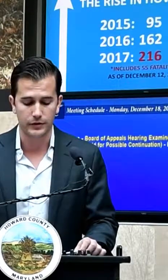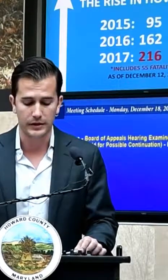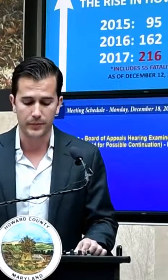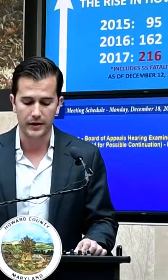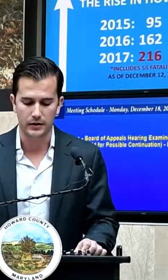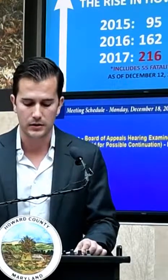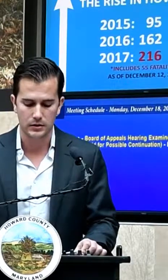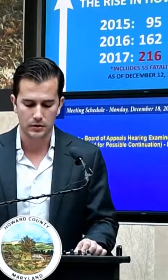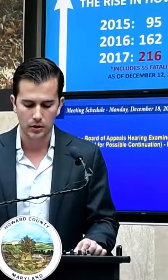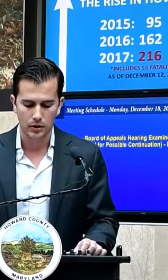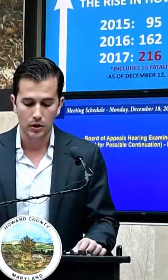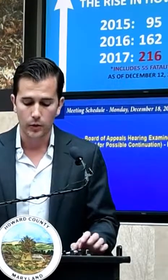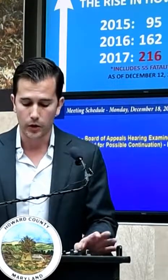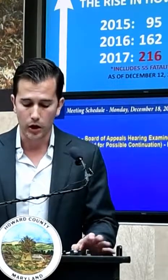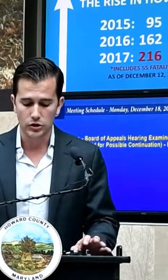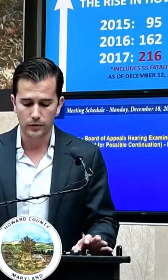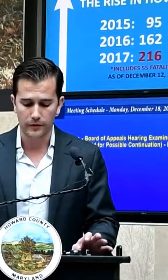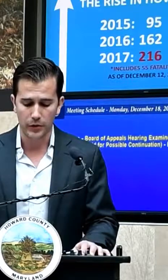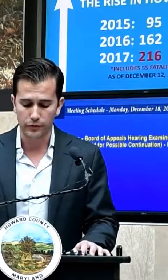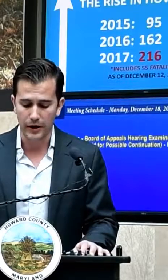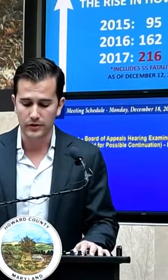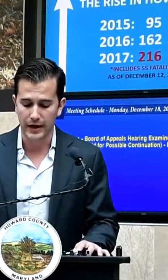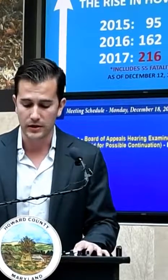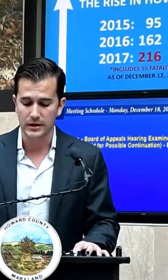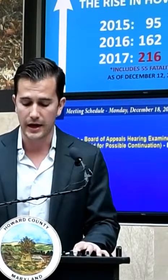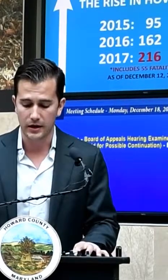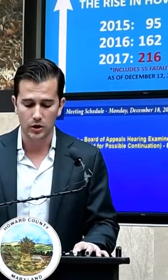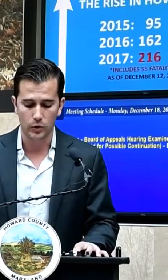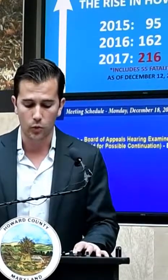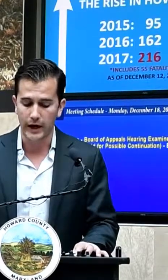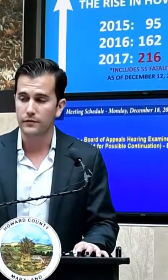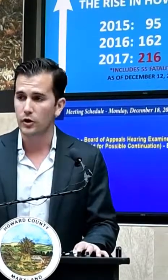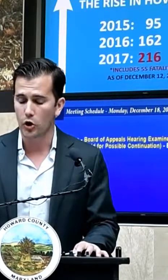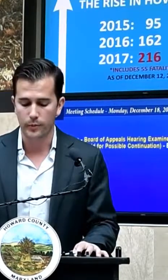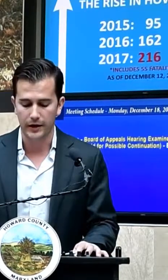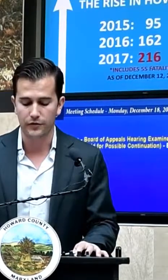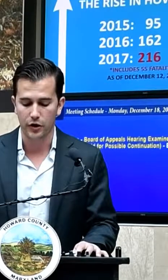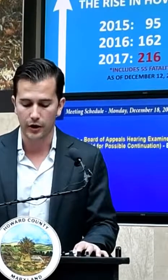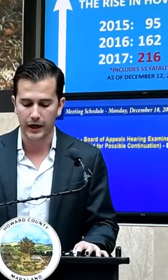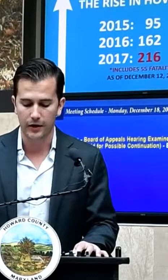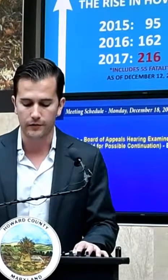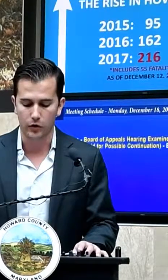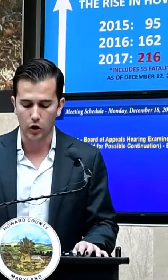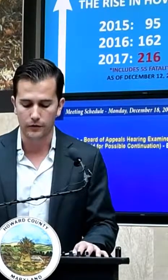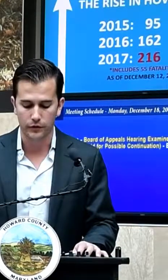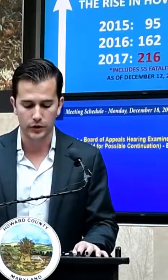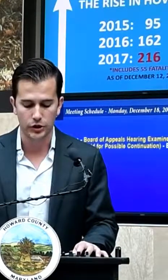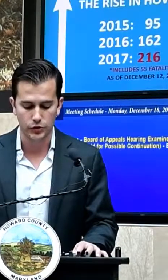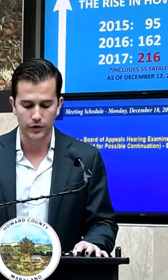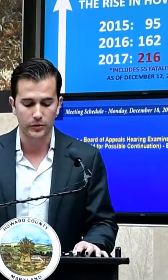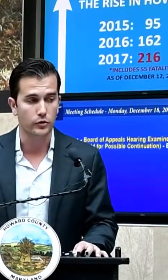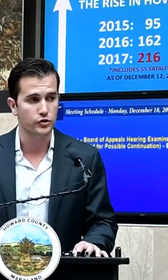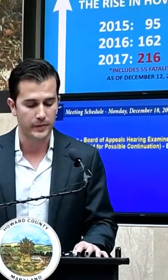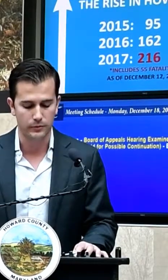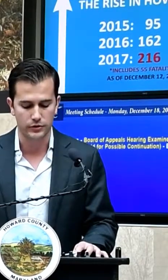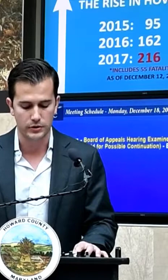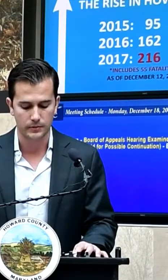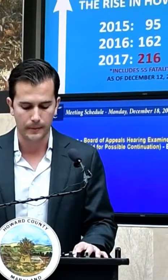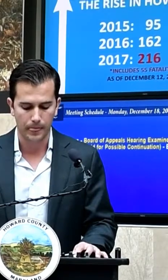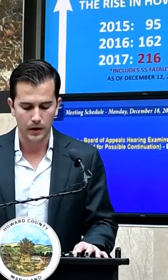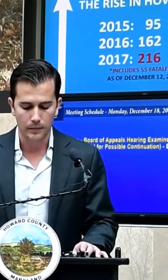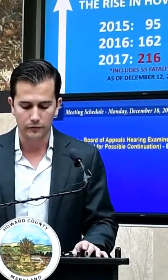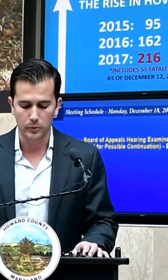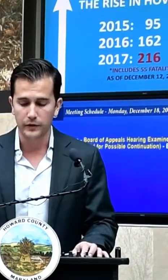potential for dependence. We are also very proud to announce that Aetna will waive the copay for Narcan for all fully insured commercial